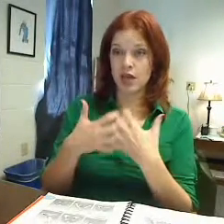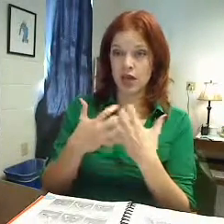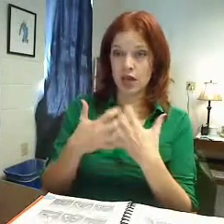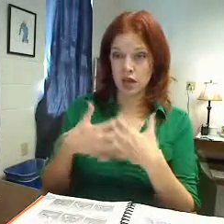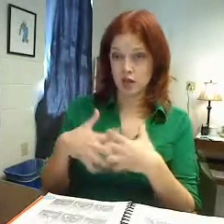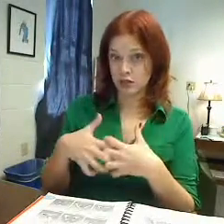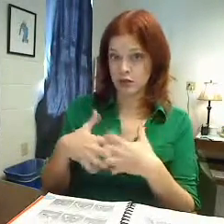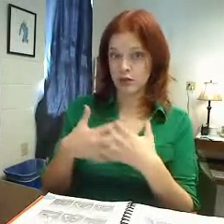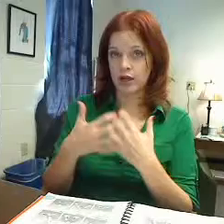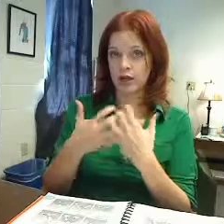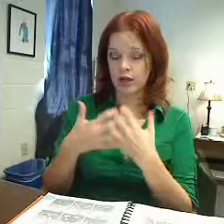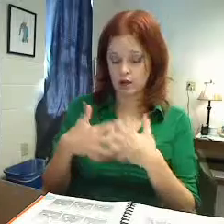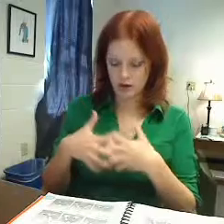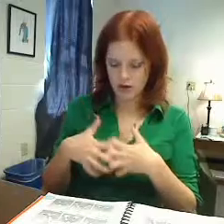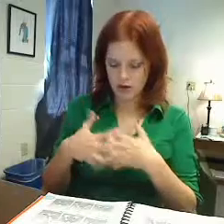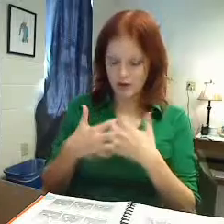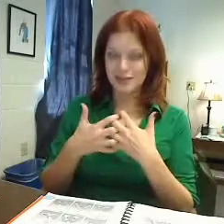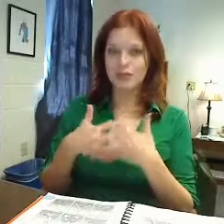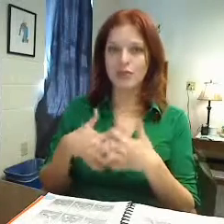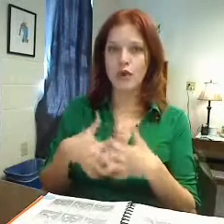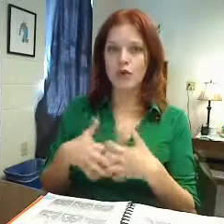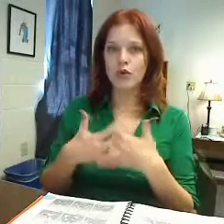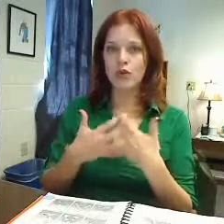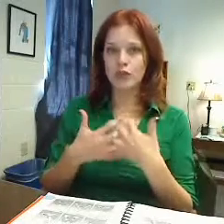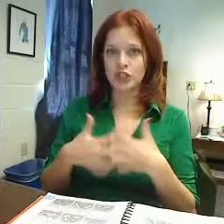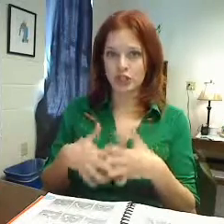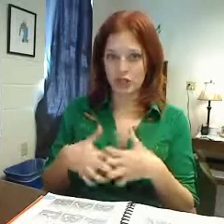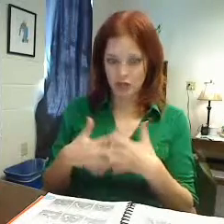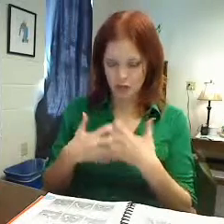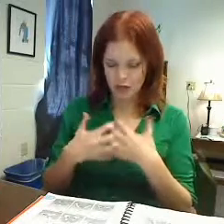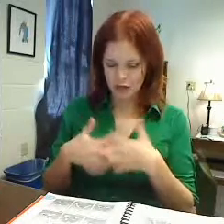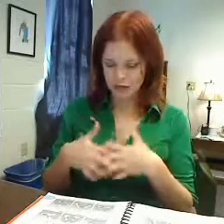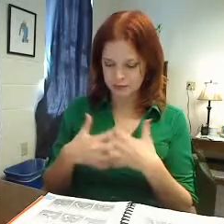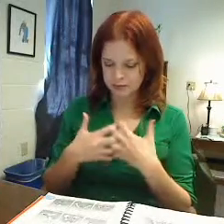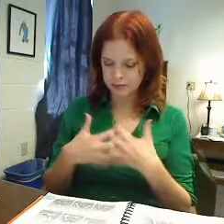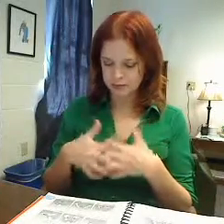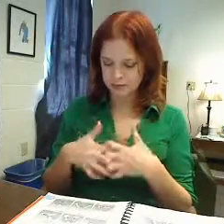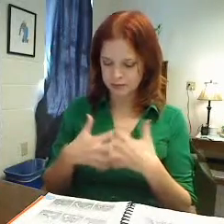kind of like gears running together. This is motor or machine or engine.